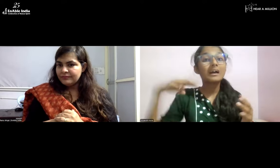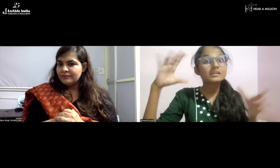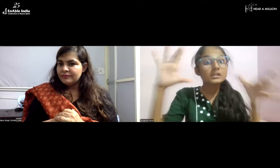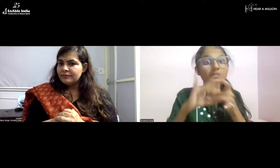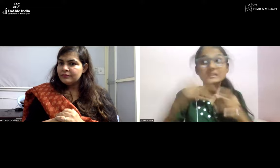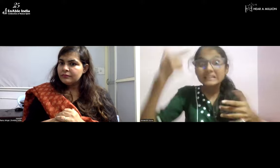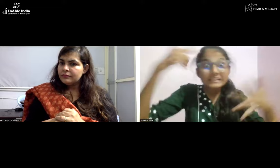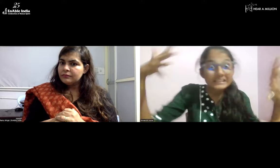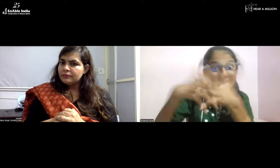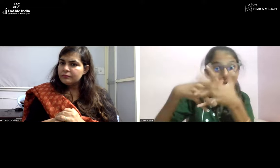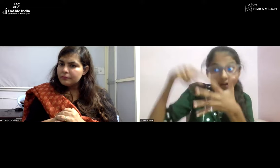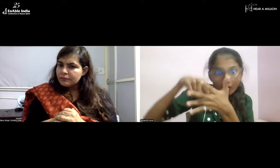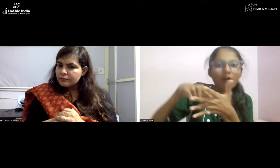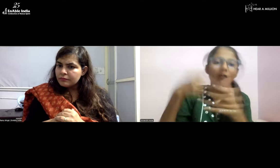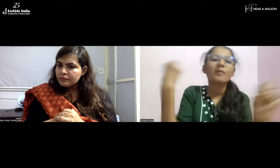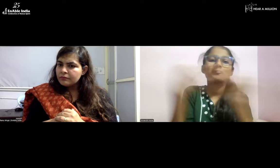Any questions?